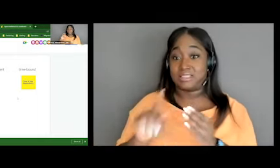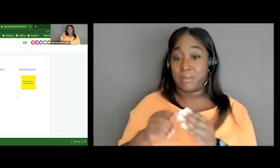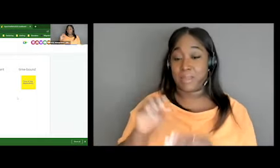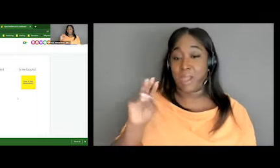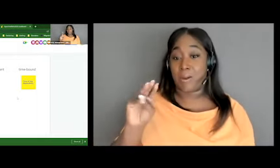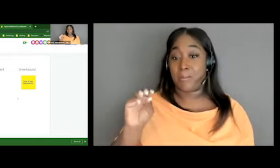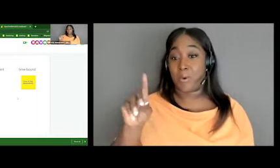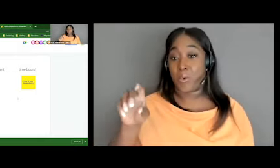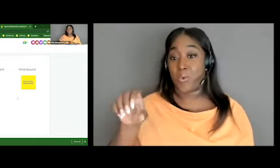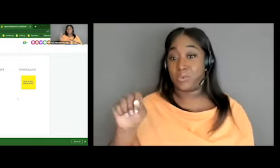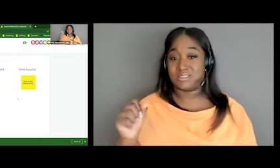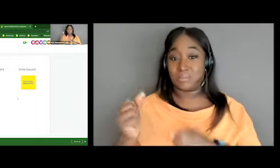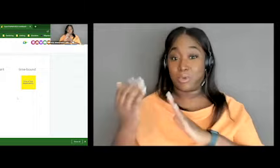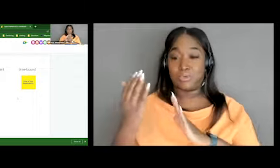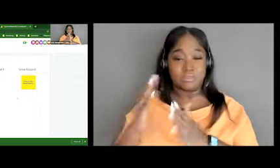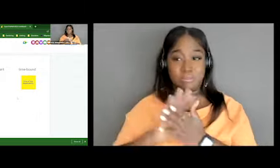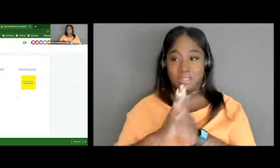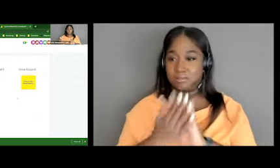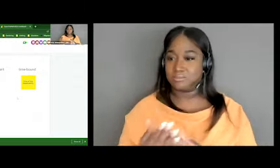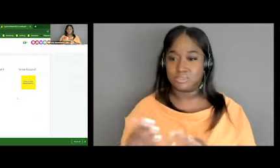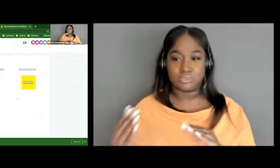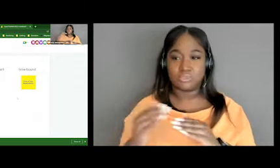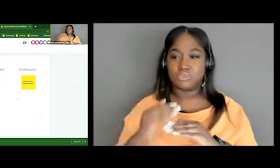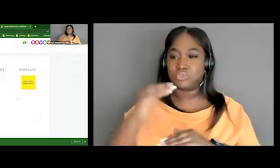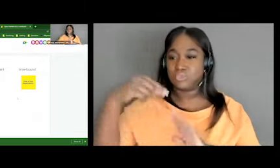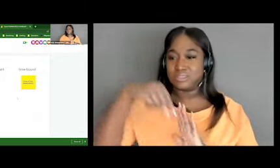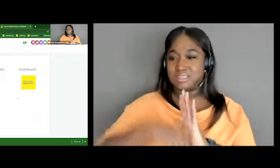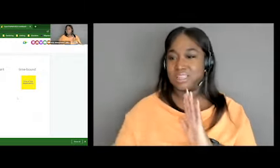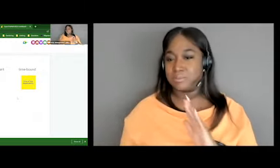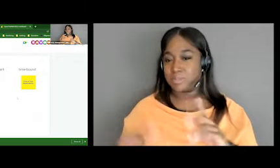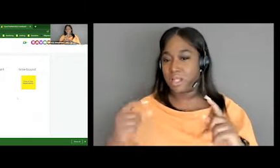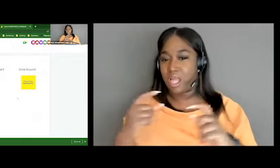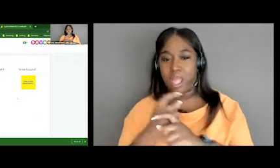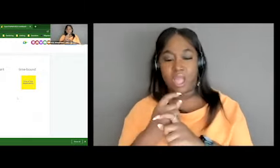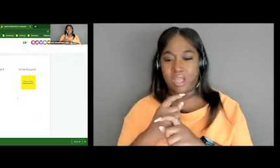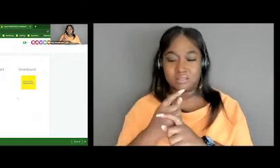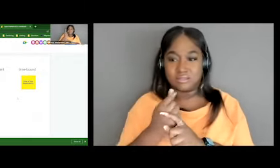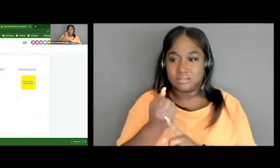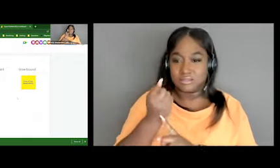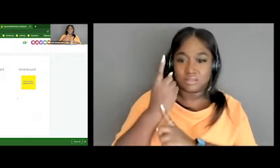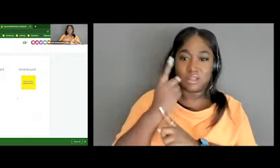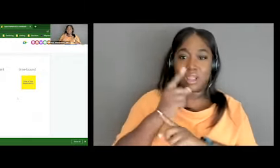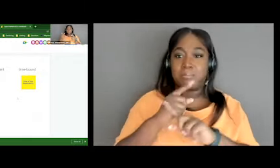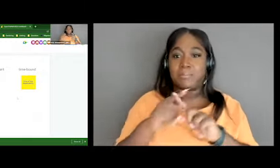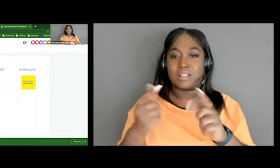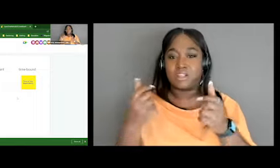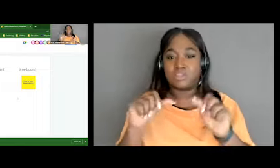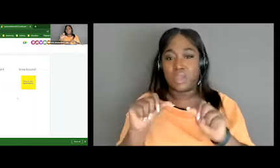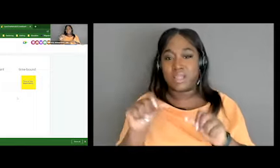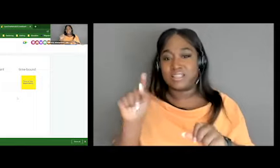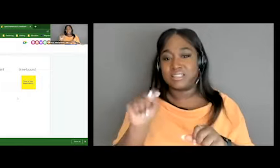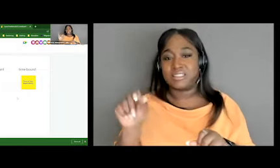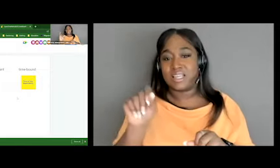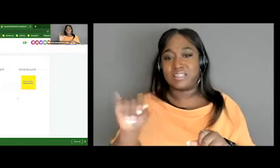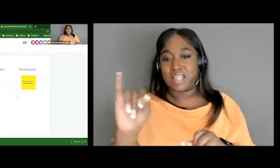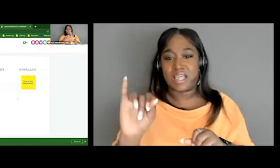incomprehensible. They're trying to get the TSI down to a representative survey of 4 questions. So it could be picked